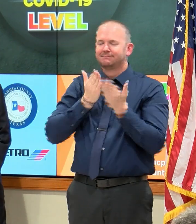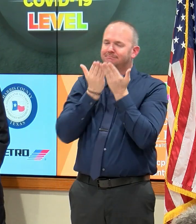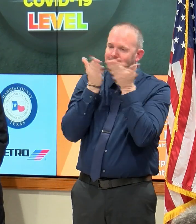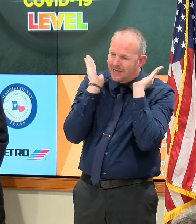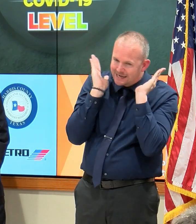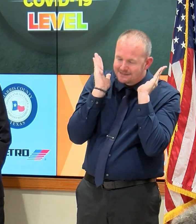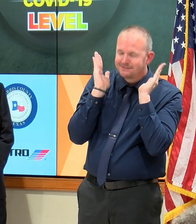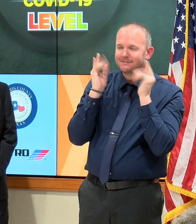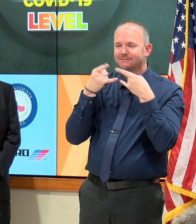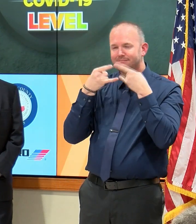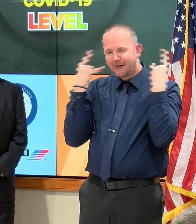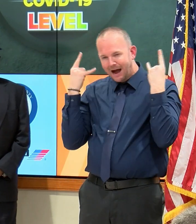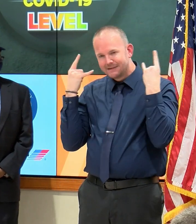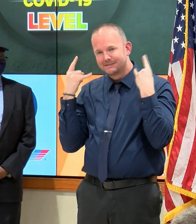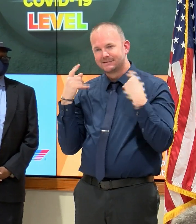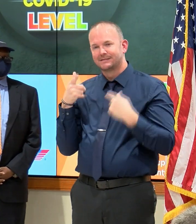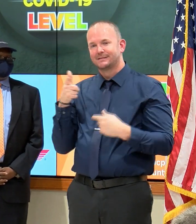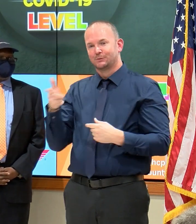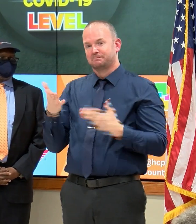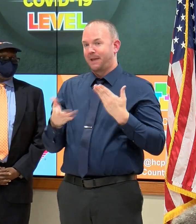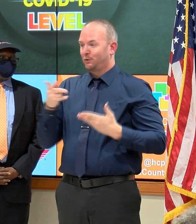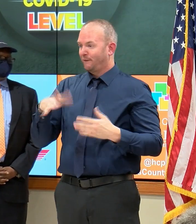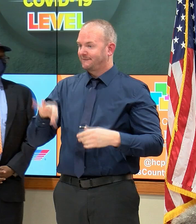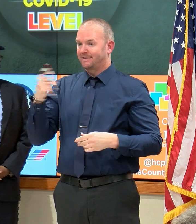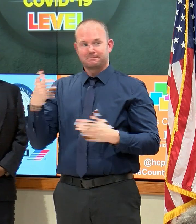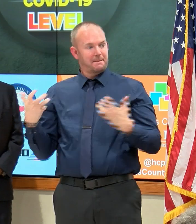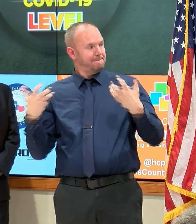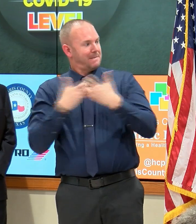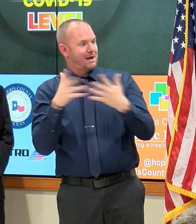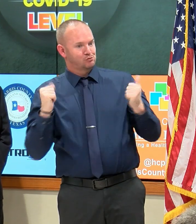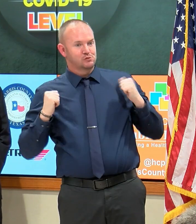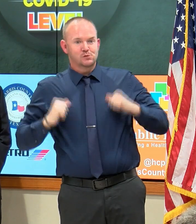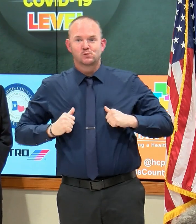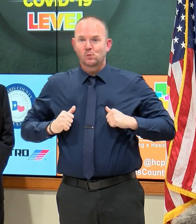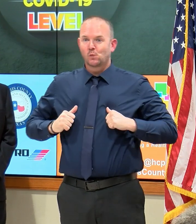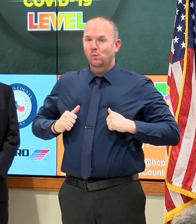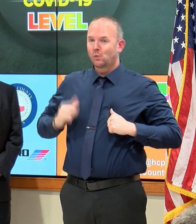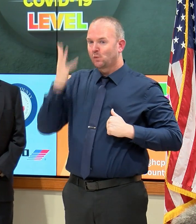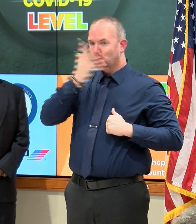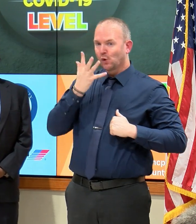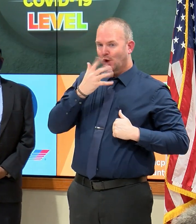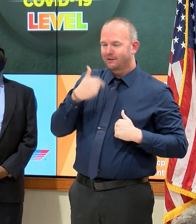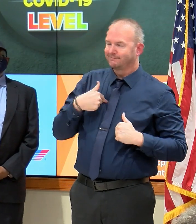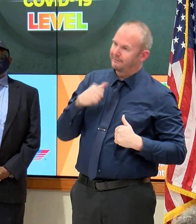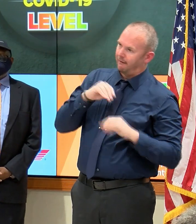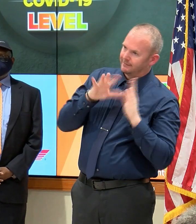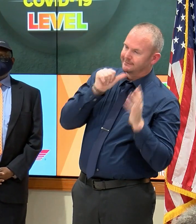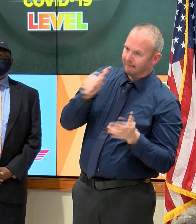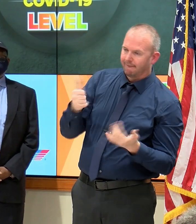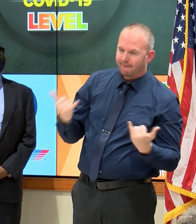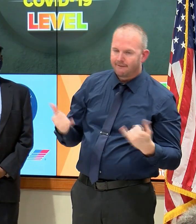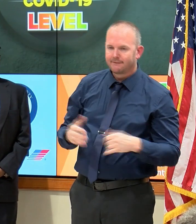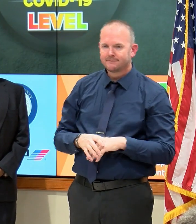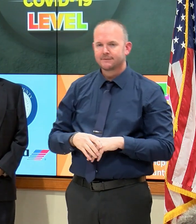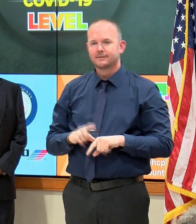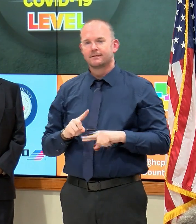outfit, but this one does, So just govern yourselves accordingly.